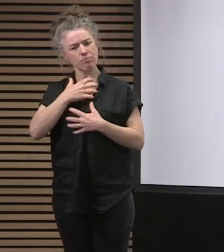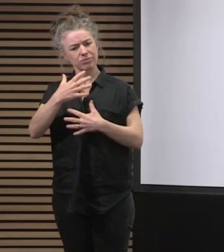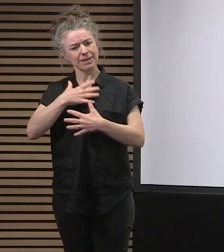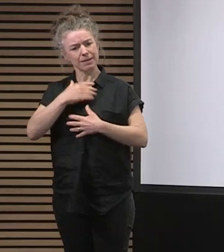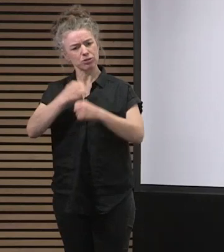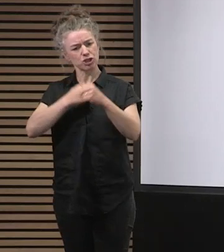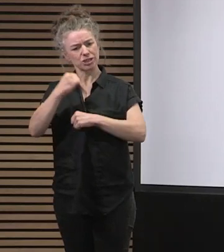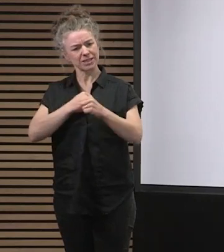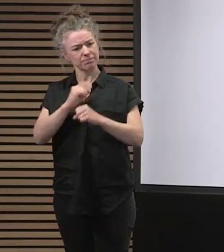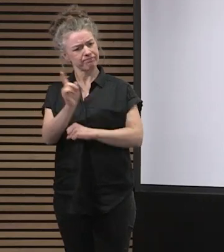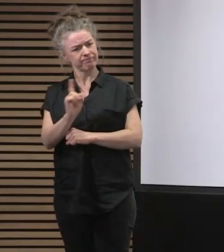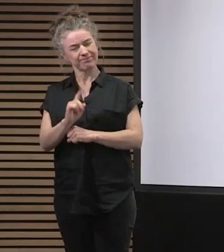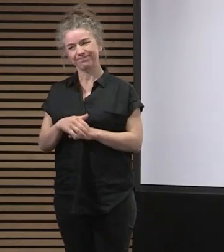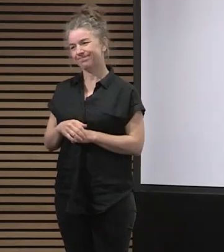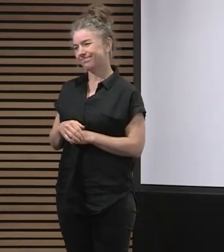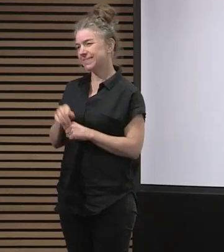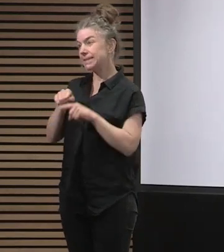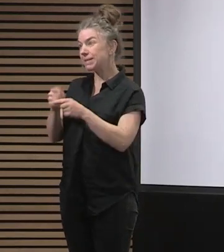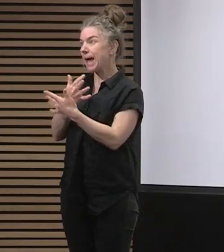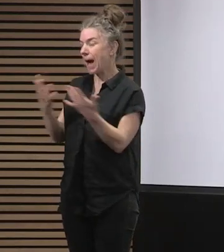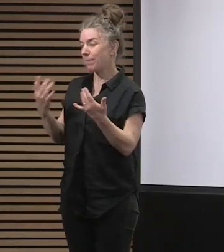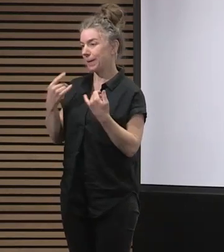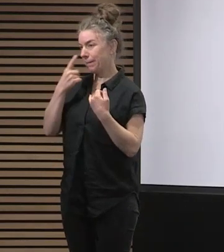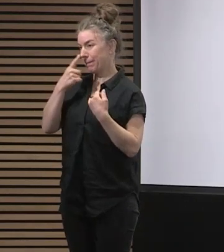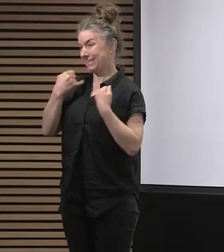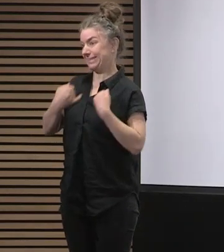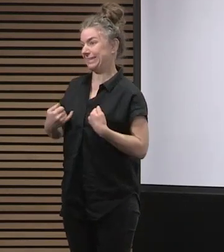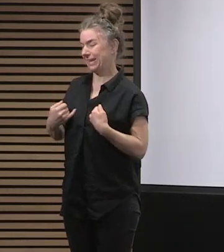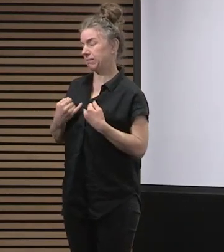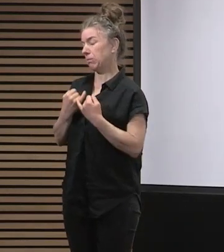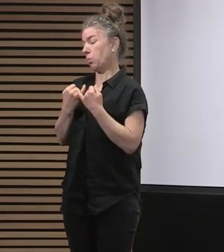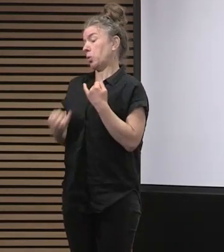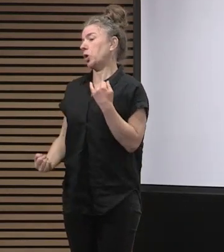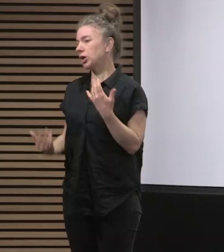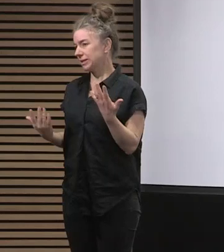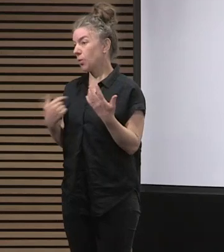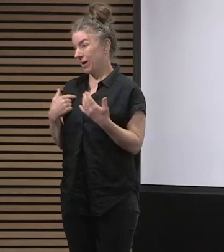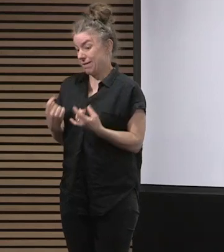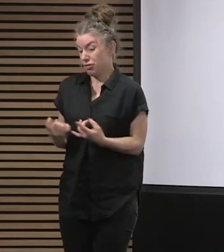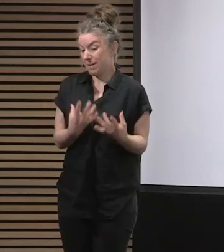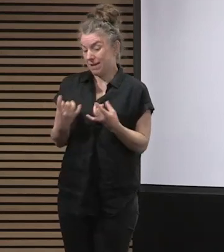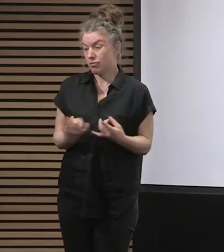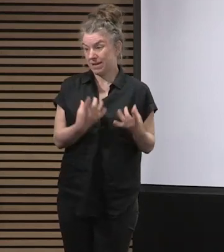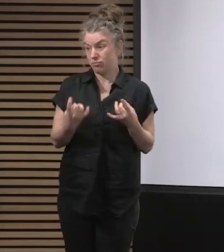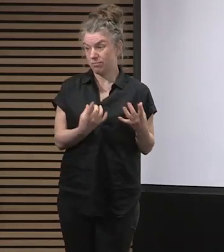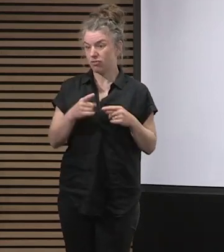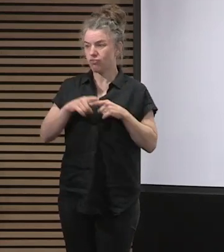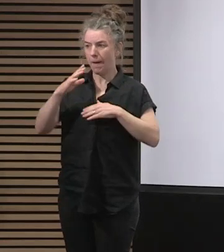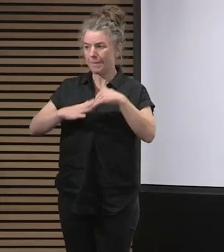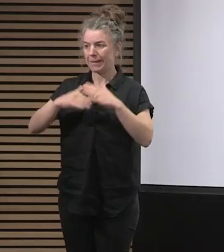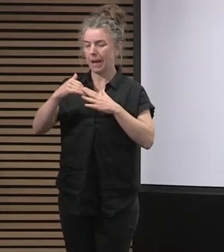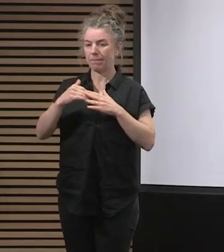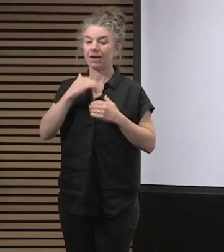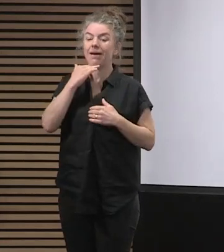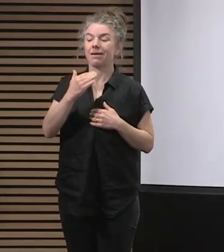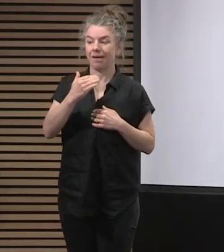happens in terms of our scenarios, but what we are doing, of course, is gearing up and continuing to get more capacity so that we have as